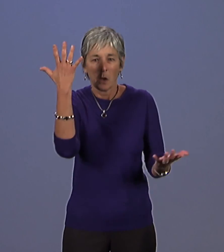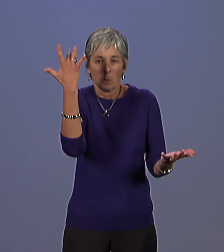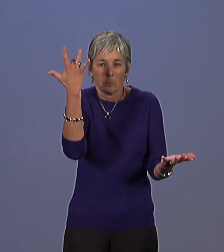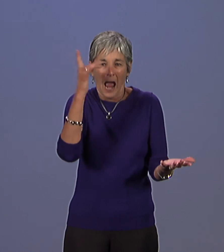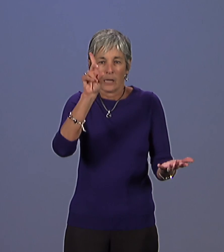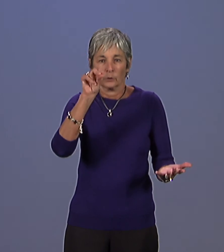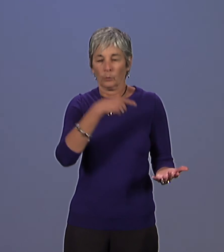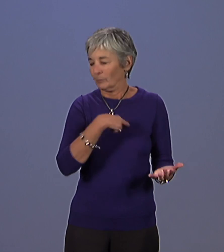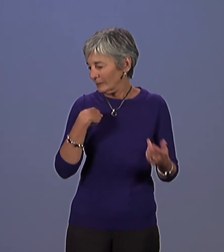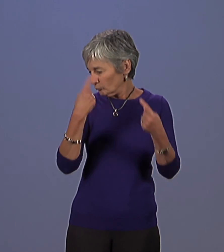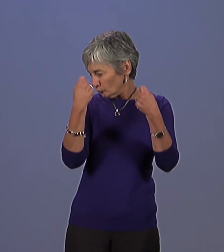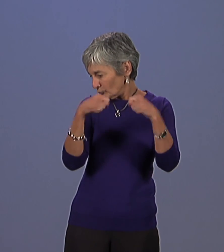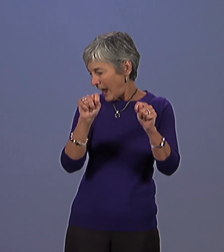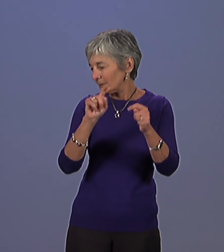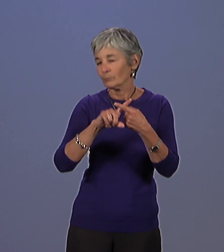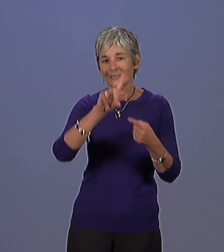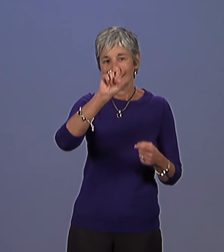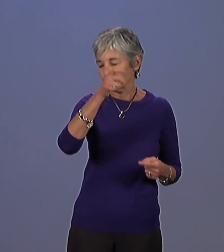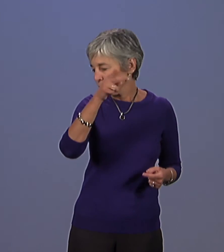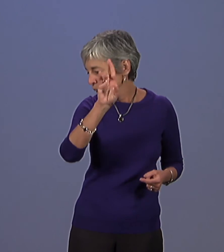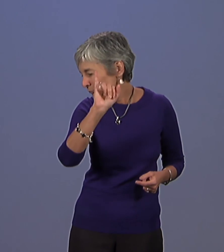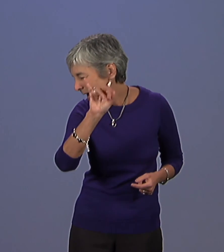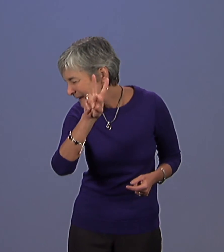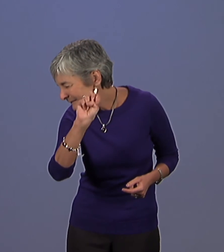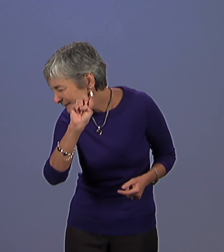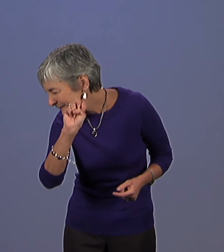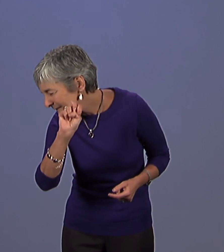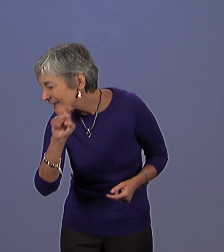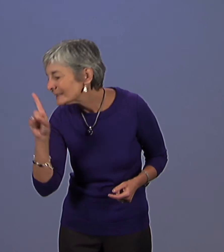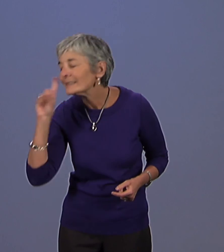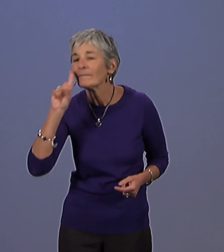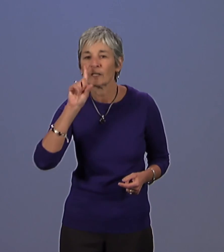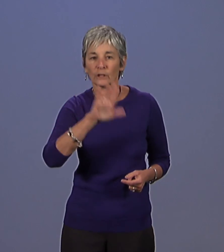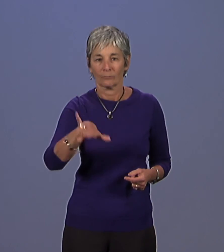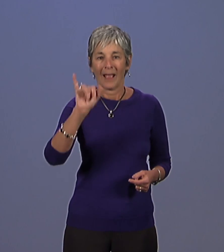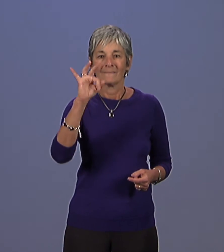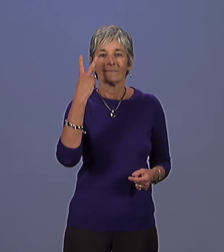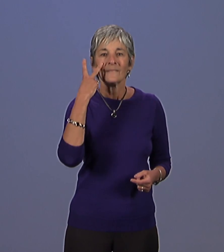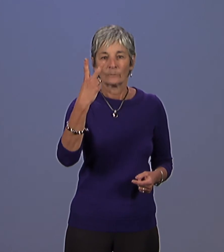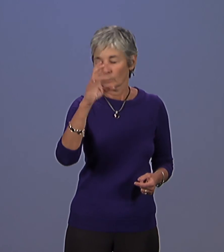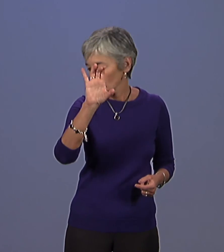This says, why do we deprive deaf children of visual cues